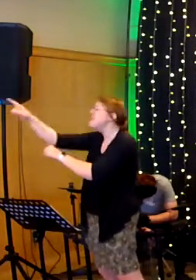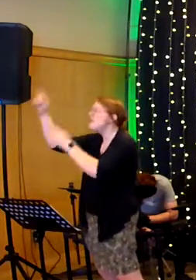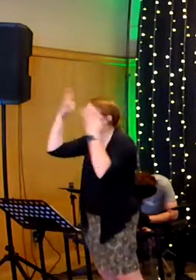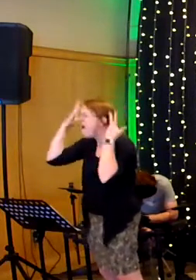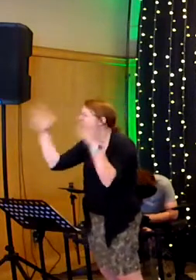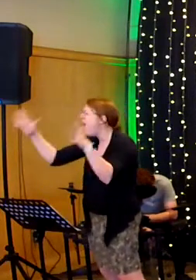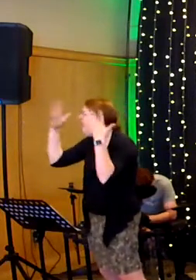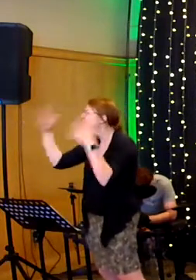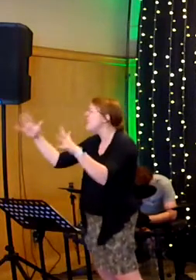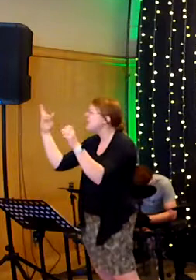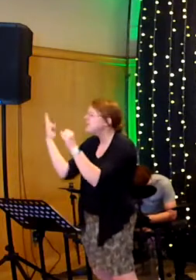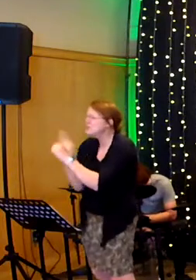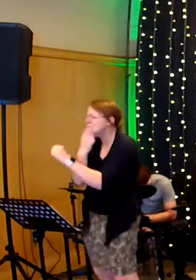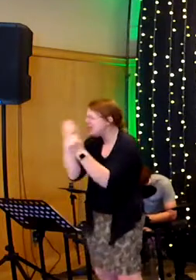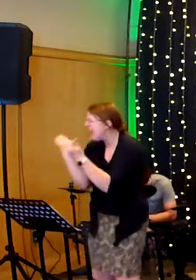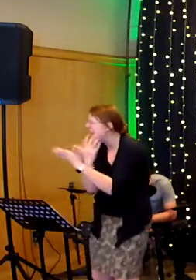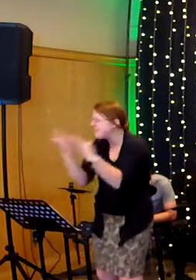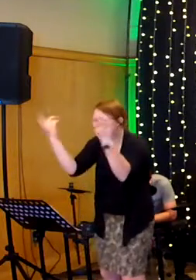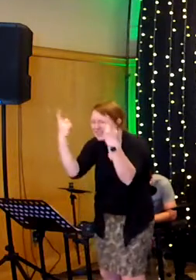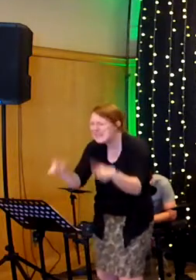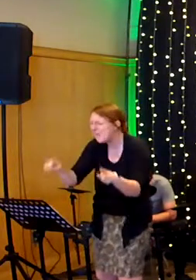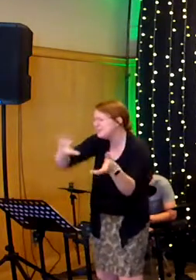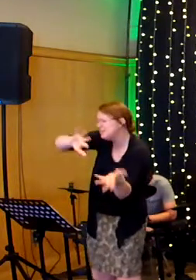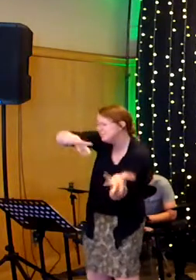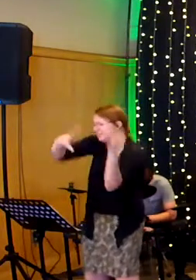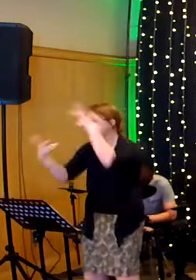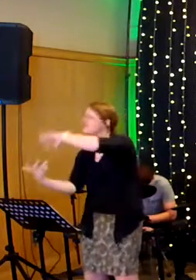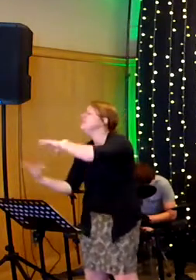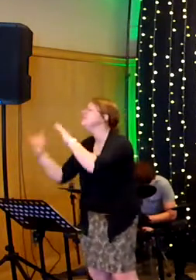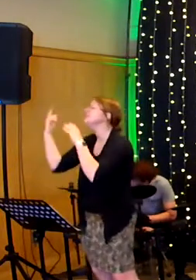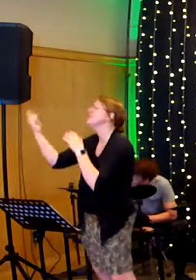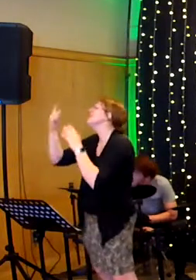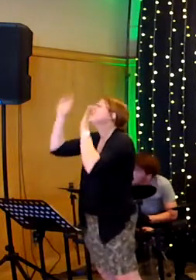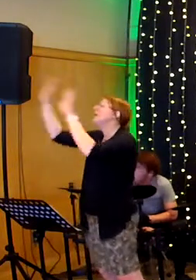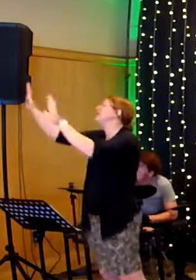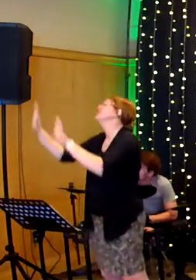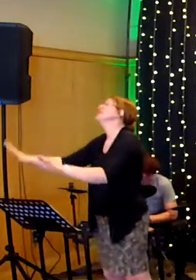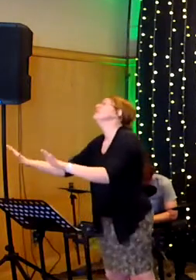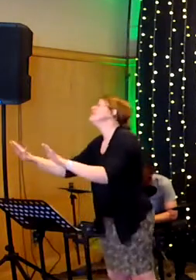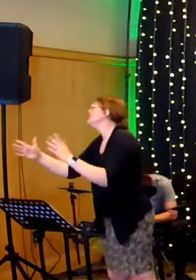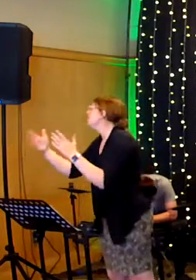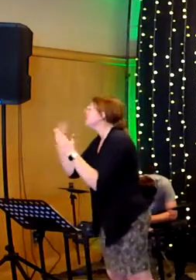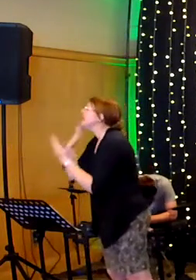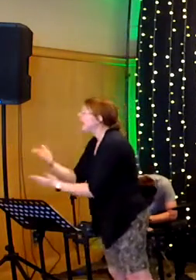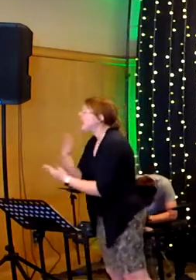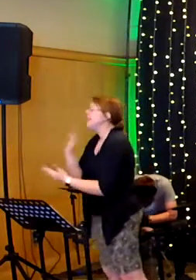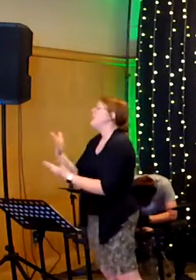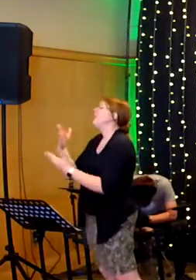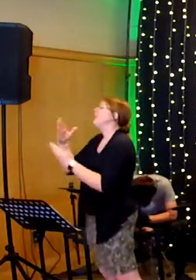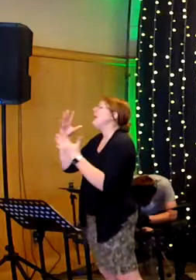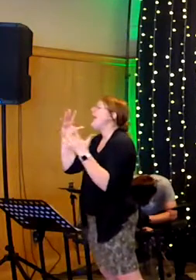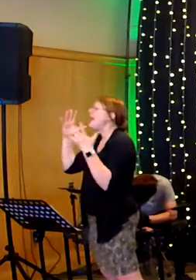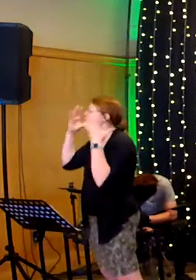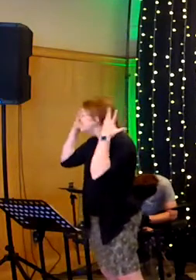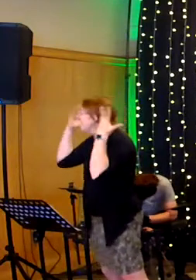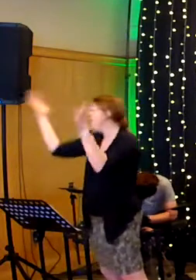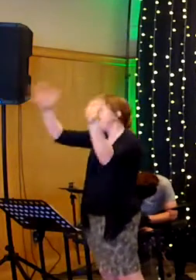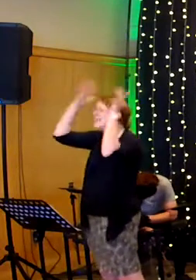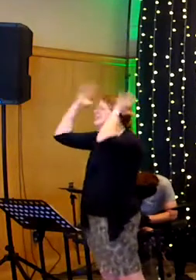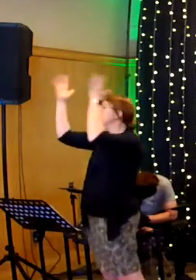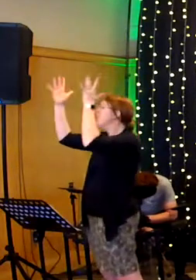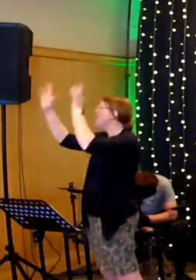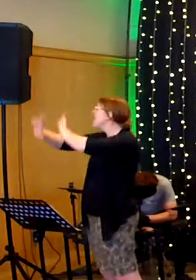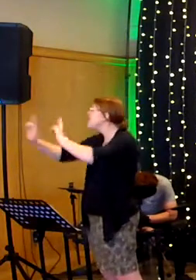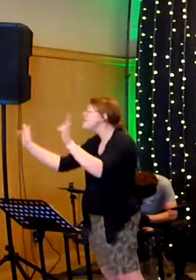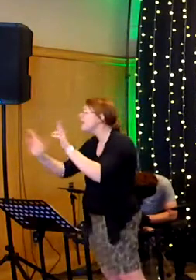things together for our good. God, we thank you and we praise you. As we prepare to leave from this place,